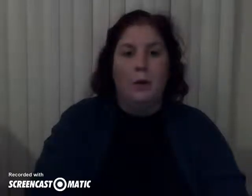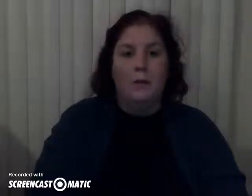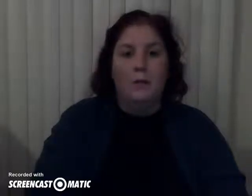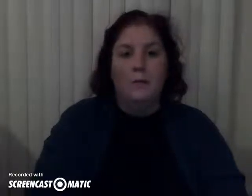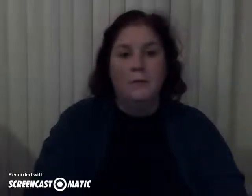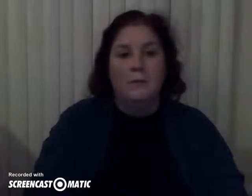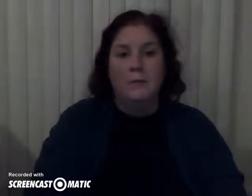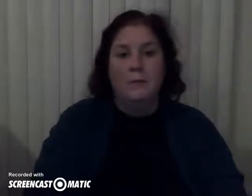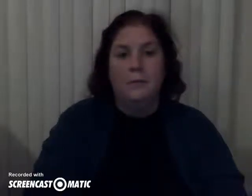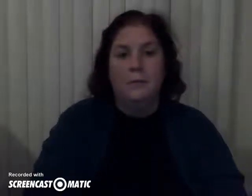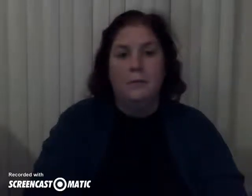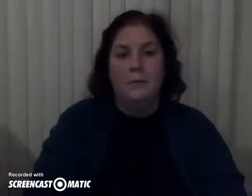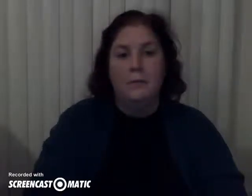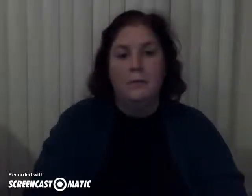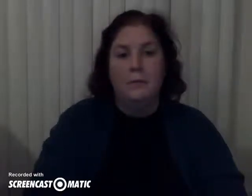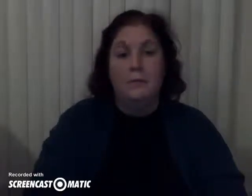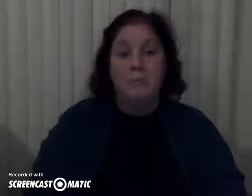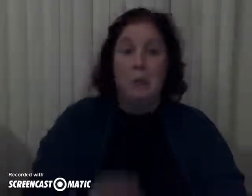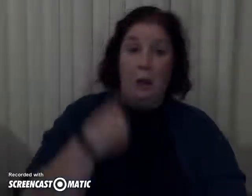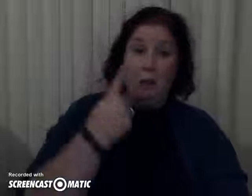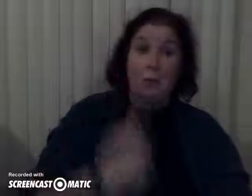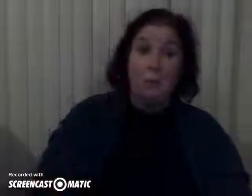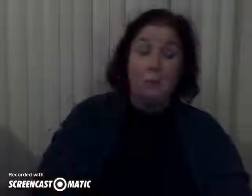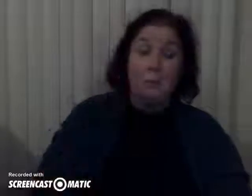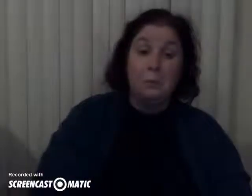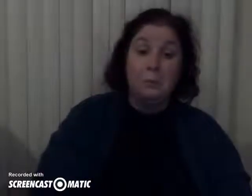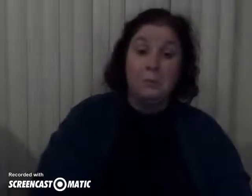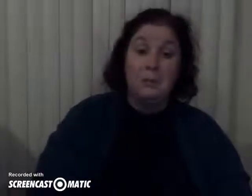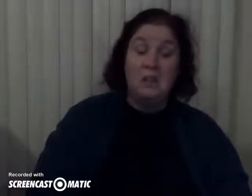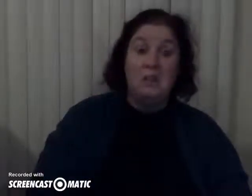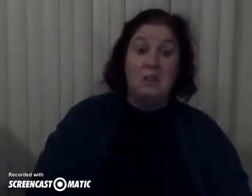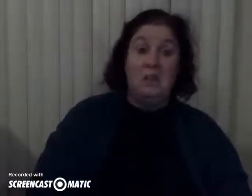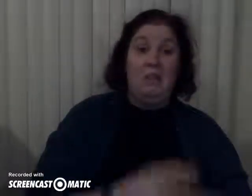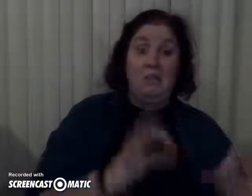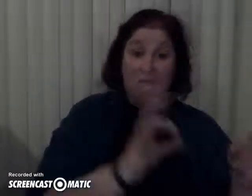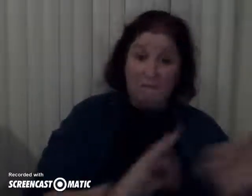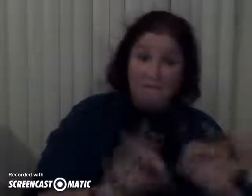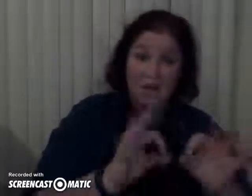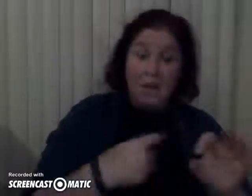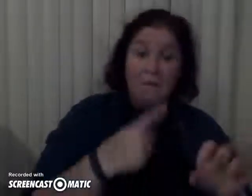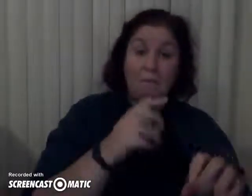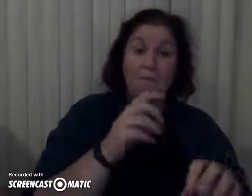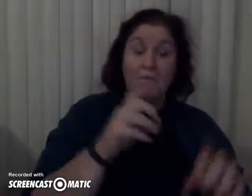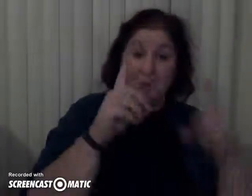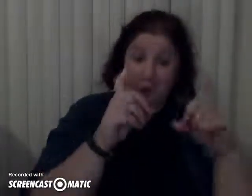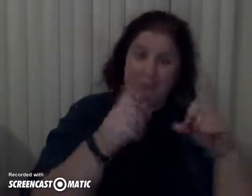arise. Well, I think, even though the film photography is kind of an old-fashioned technology, as you